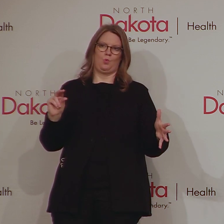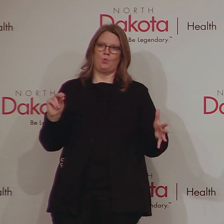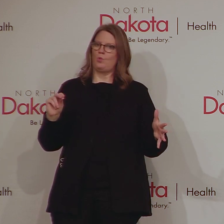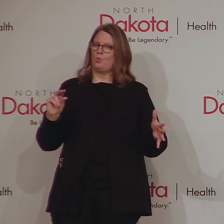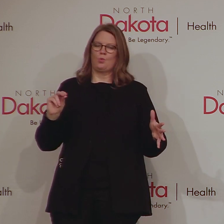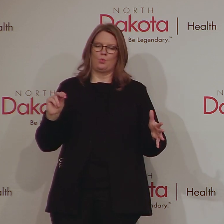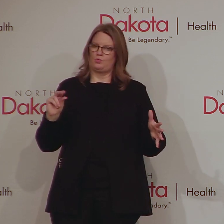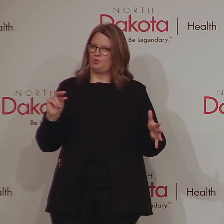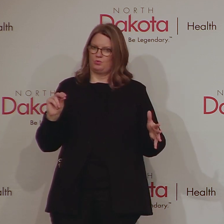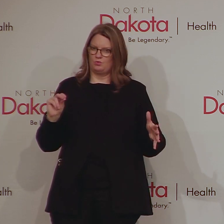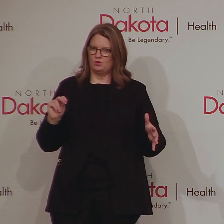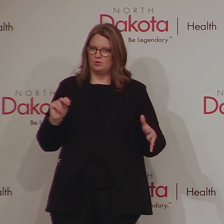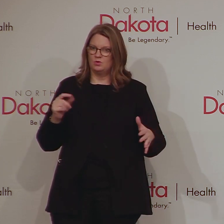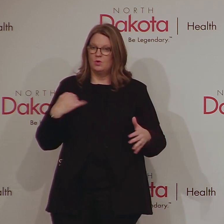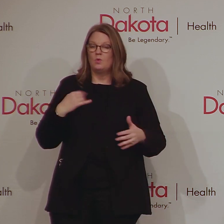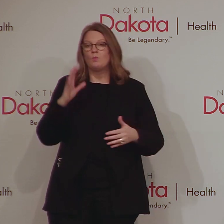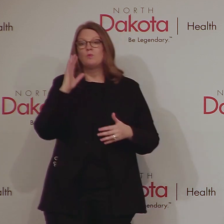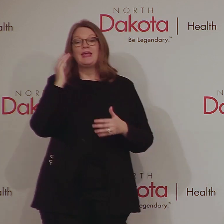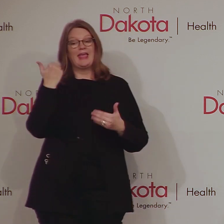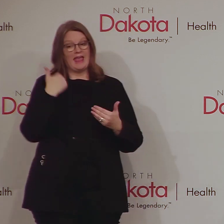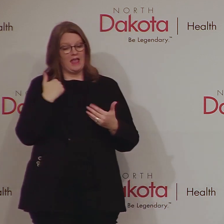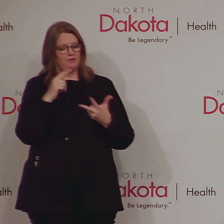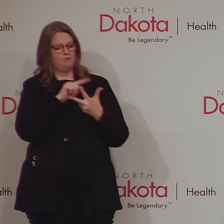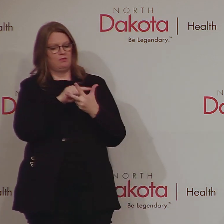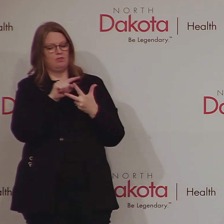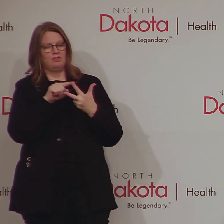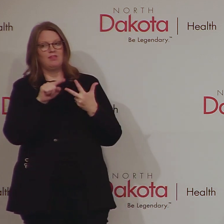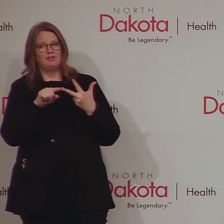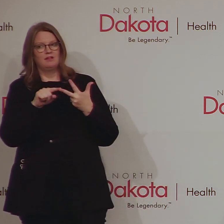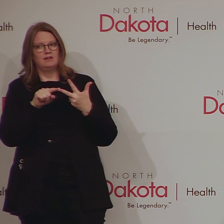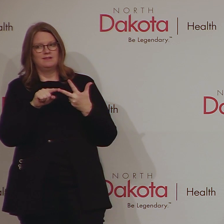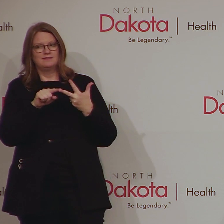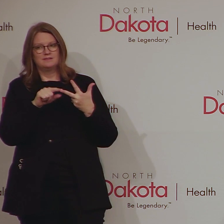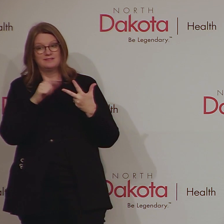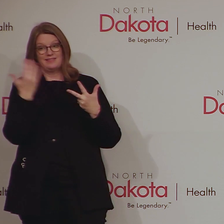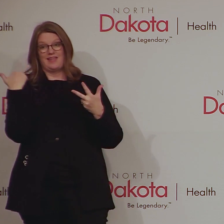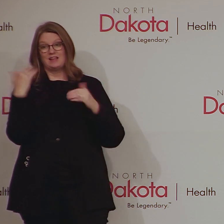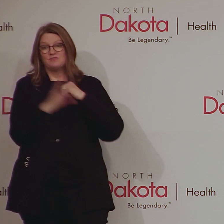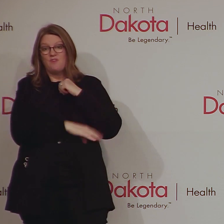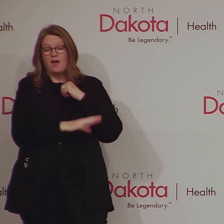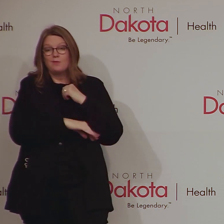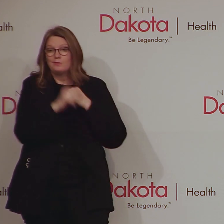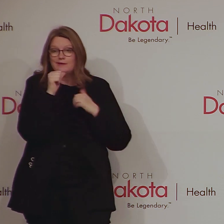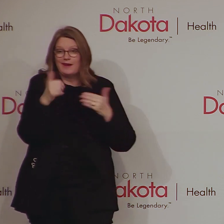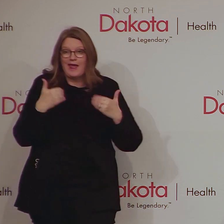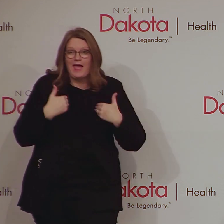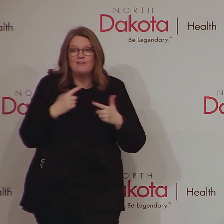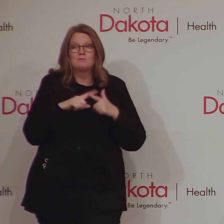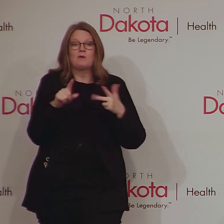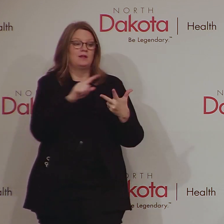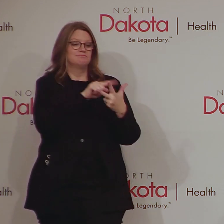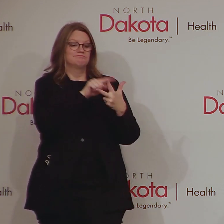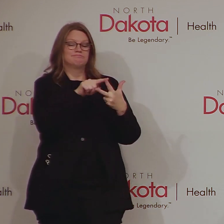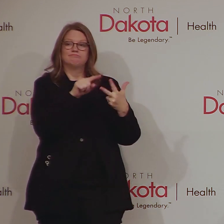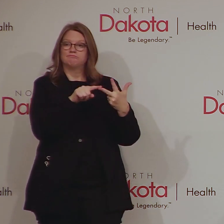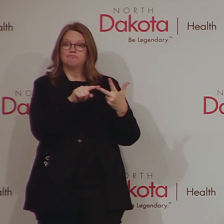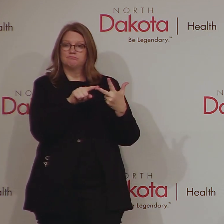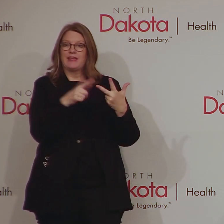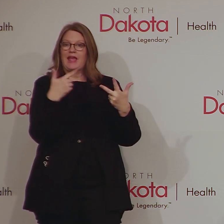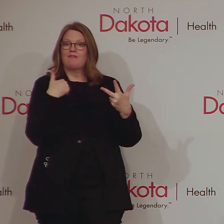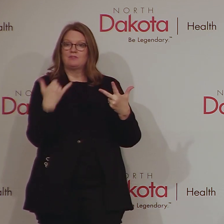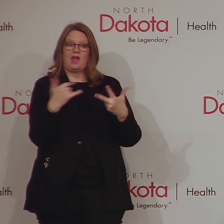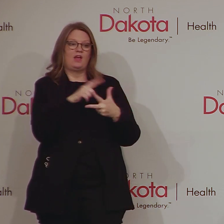we've got these three powerful tools that we didn't even have last fall. And again, those tools being the vaccines, the rapid tests, and the